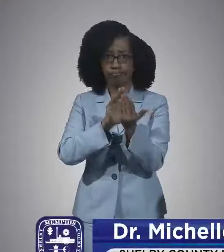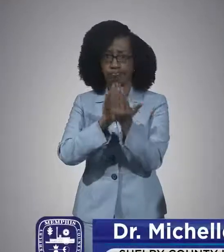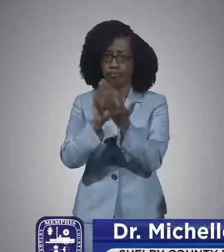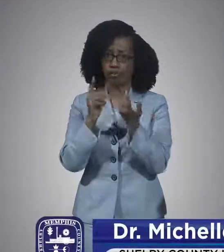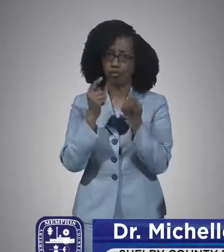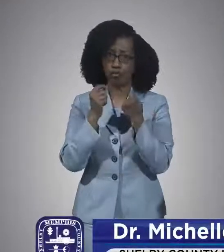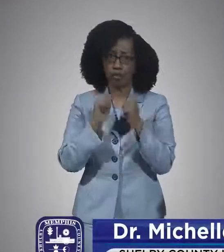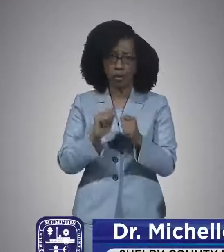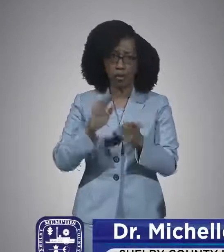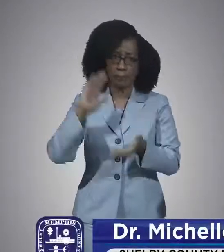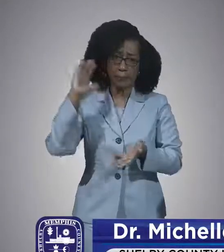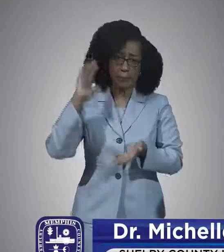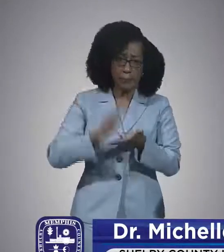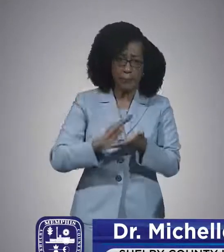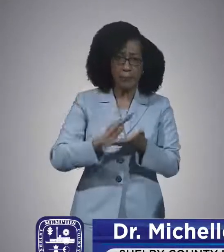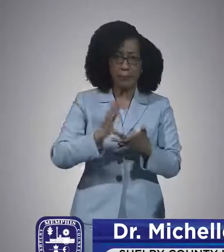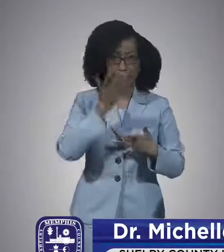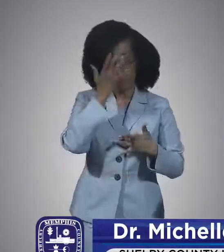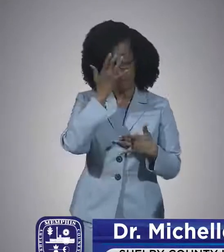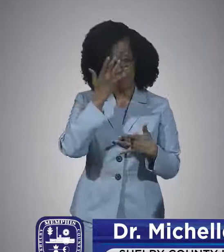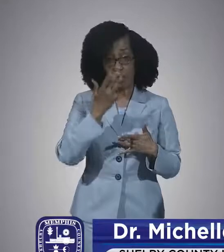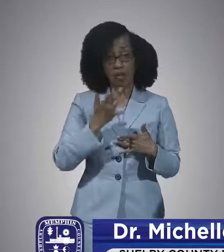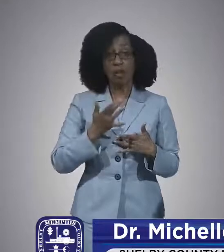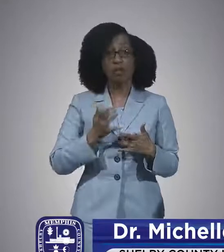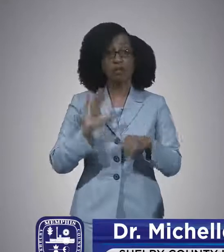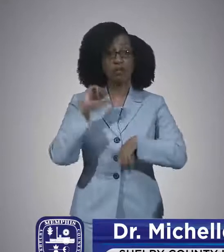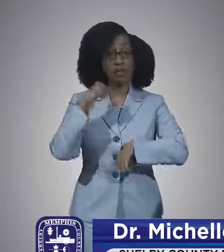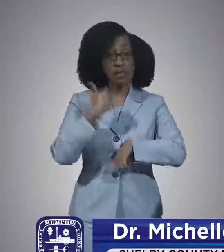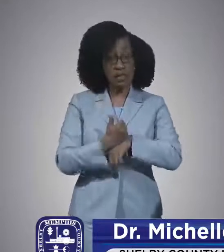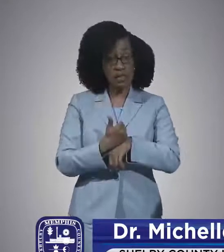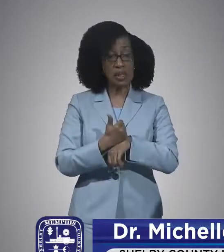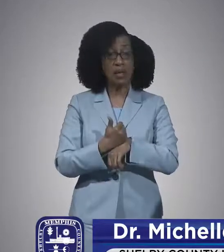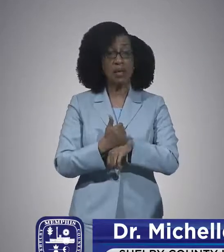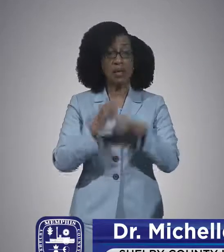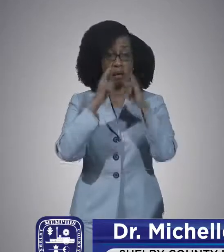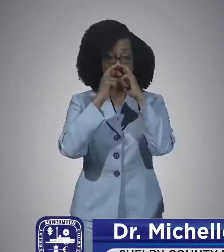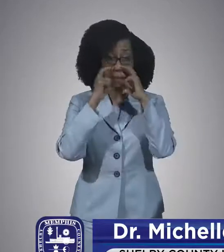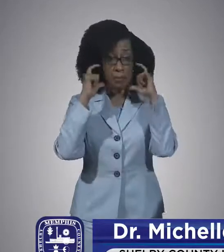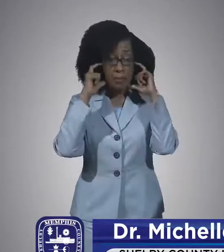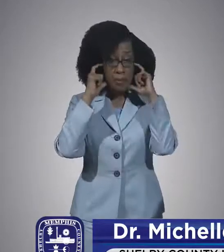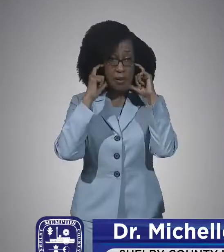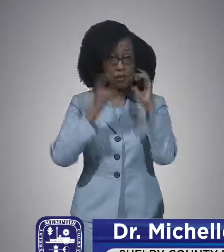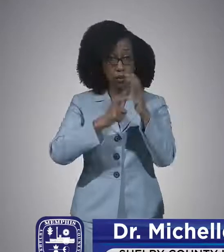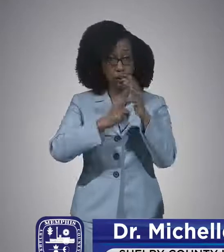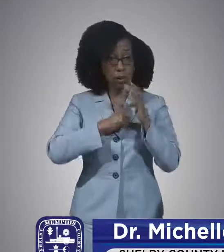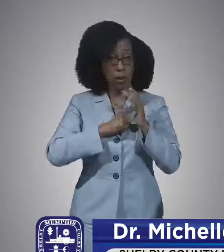have instituted a universal mask mandate in our K through 12 schools,